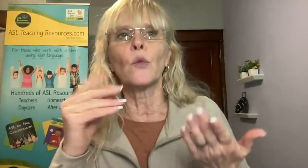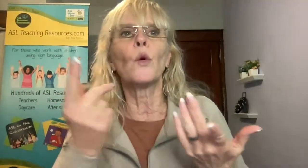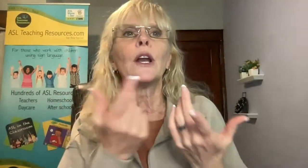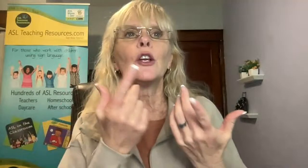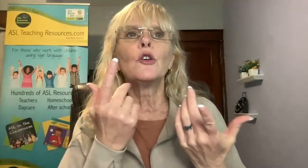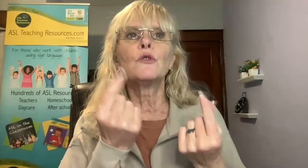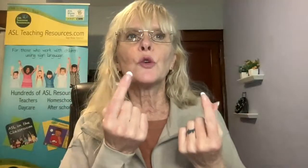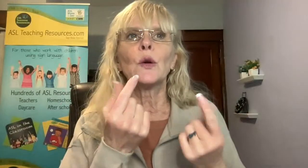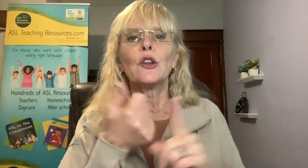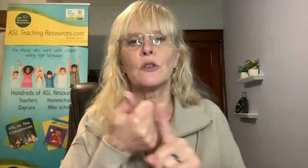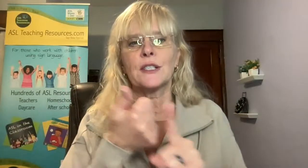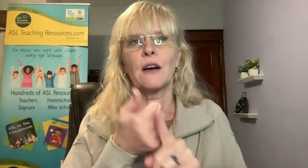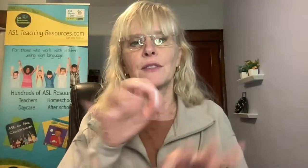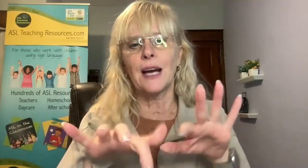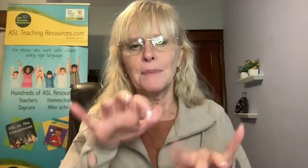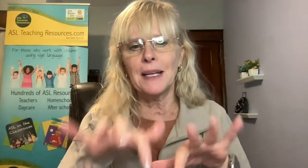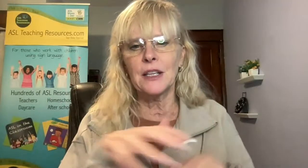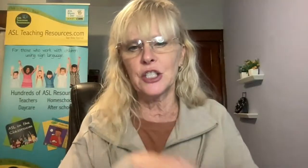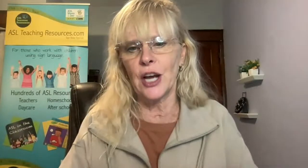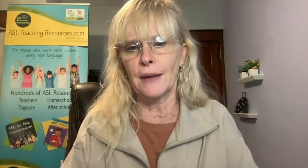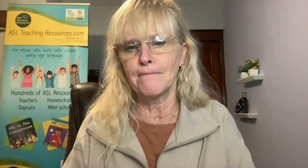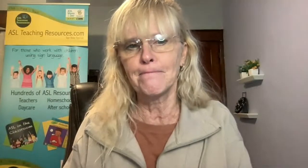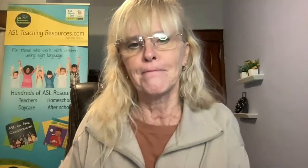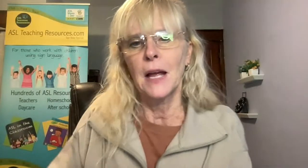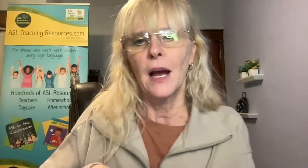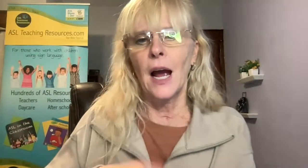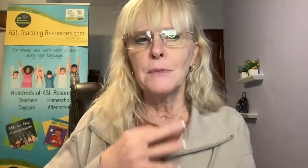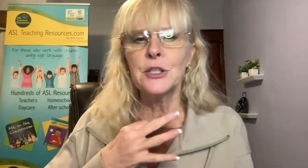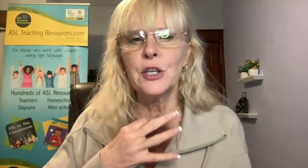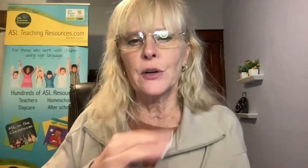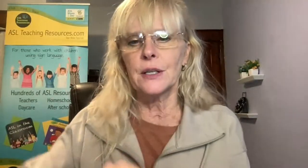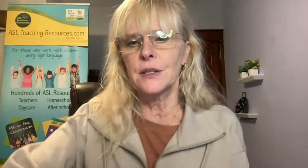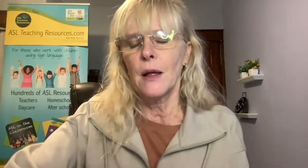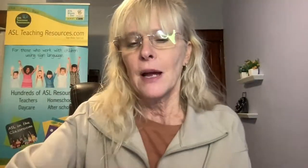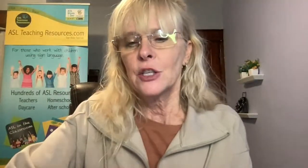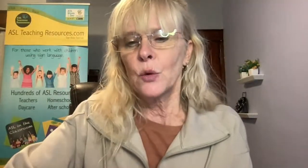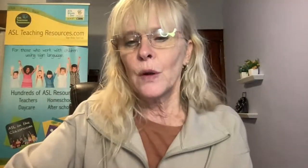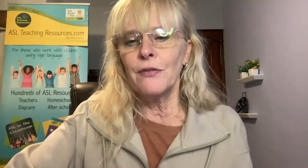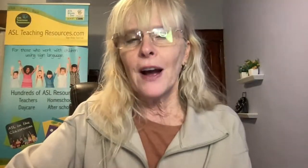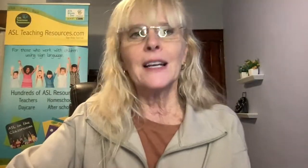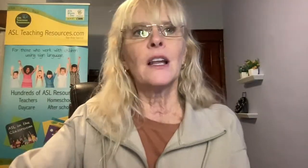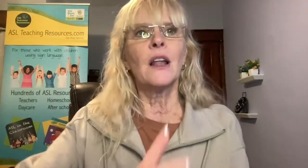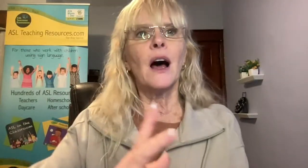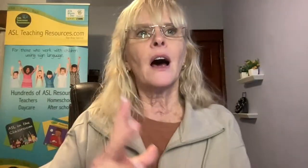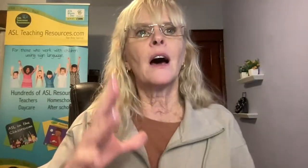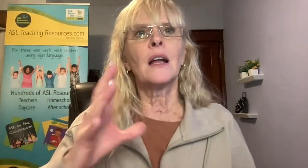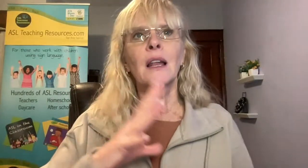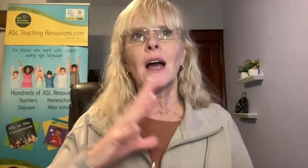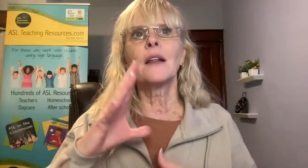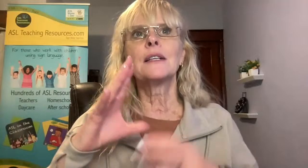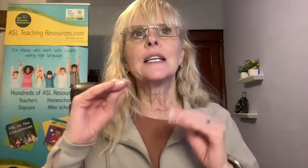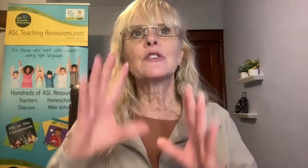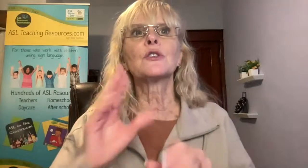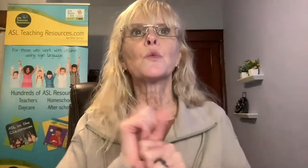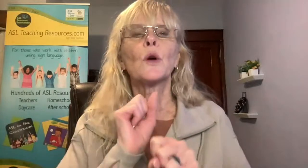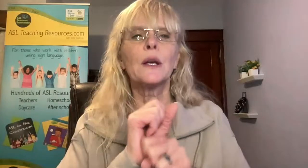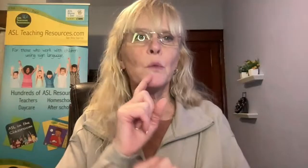What are you doing yourself? Type that in the chat. I'm just curious. So we find a lot of teachers working with